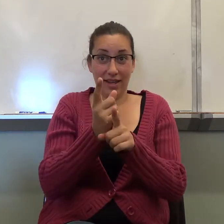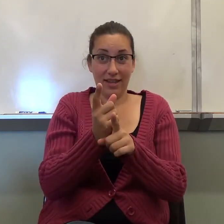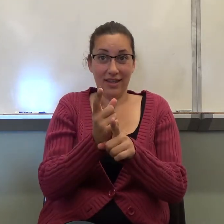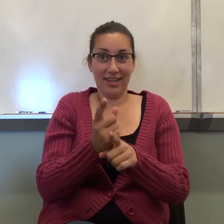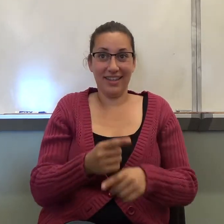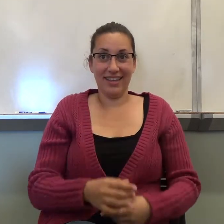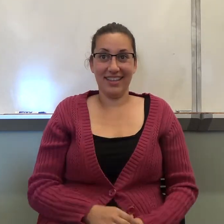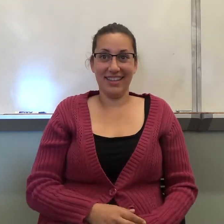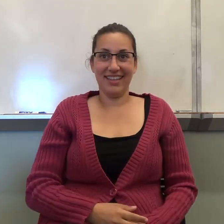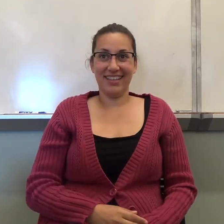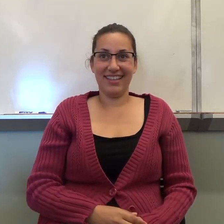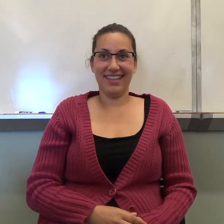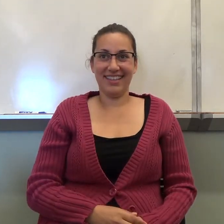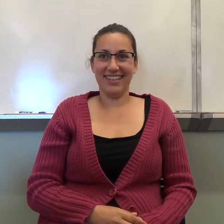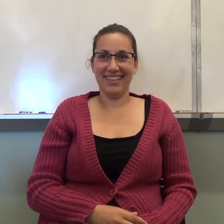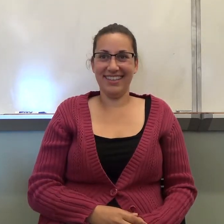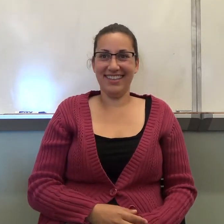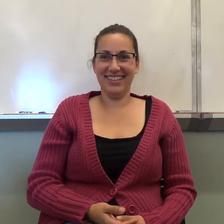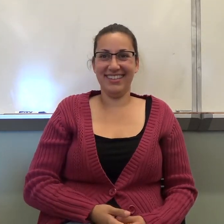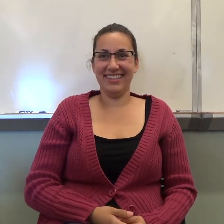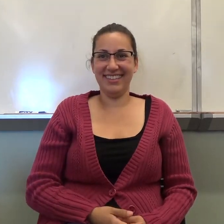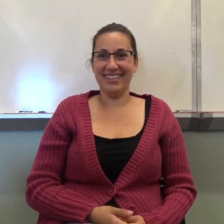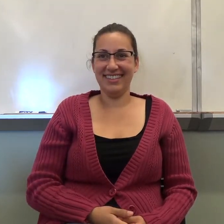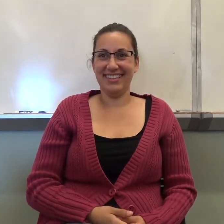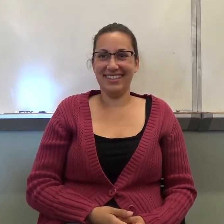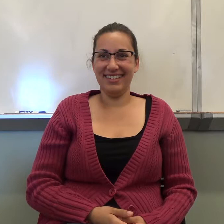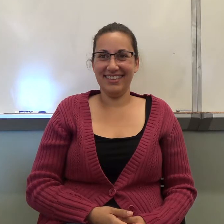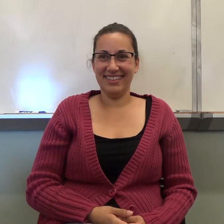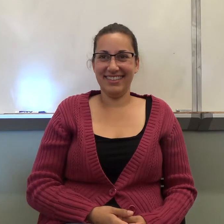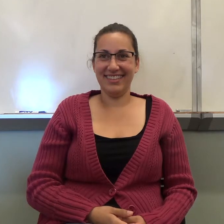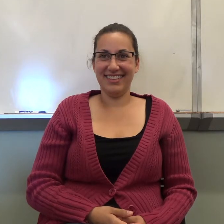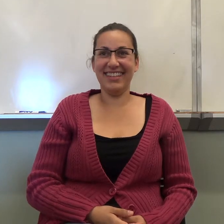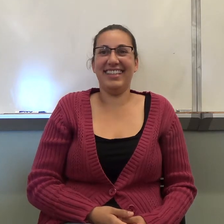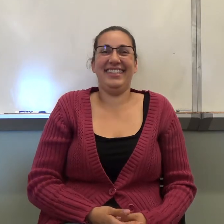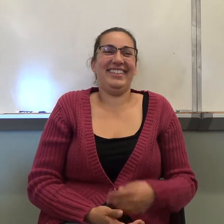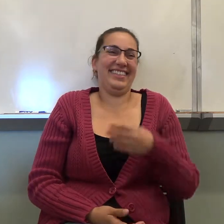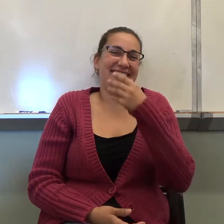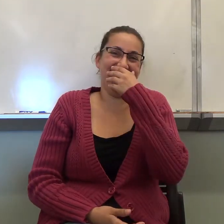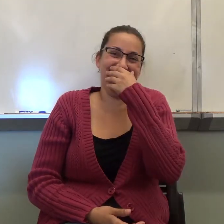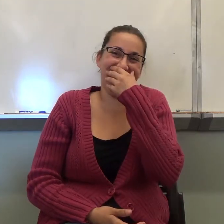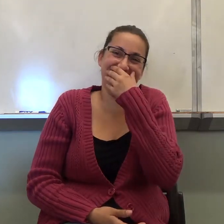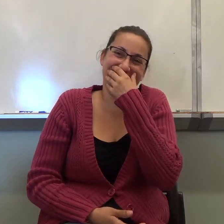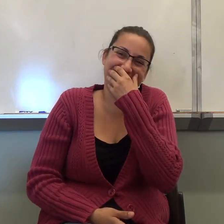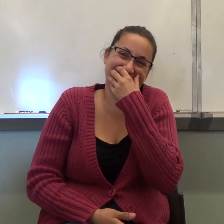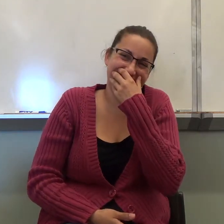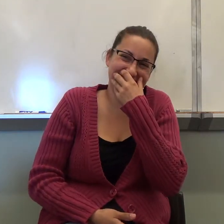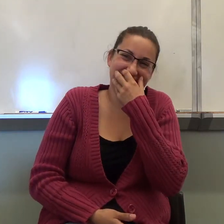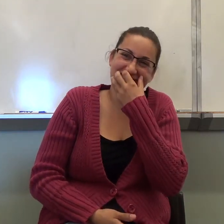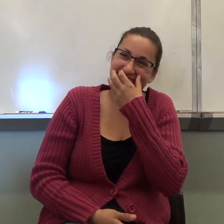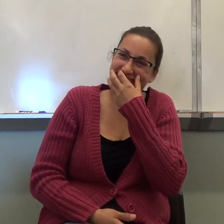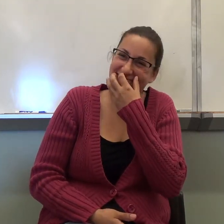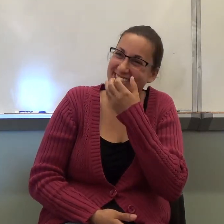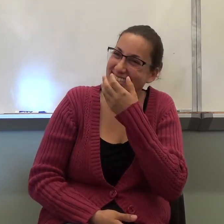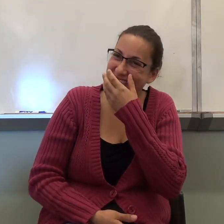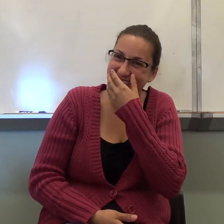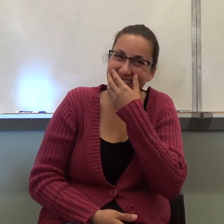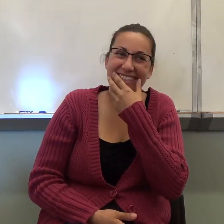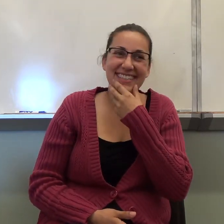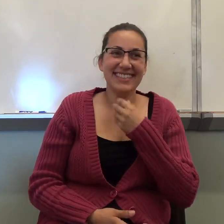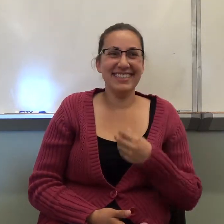I'll give you the version that the book provides because it's the safest way to go. It may not be the quickest way to go, but